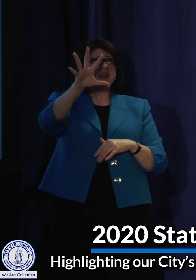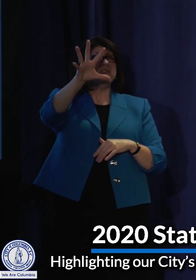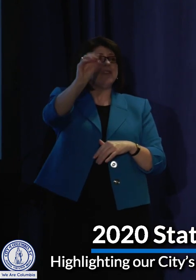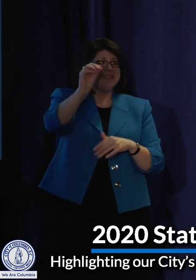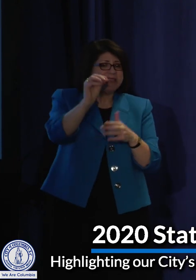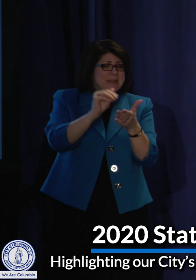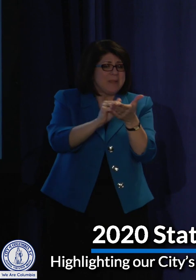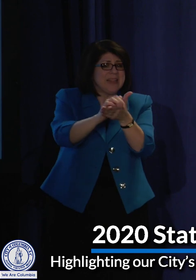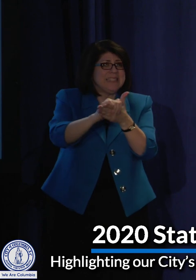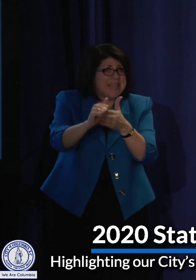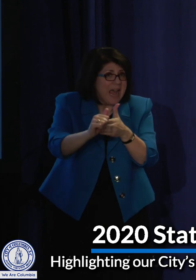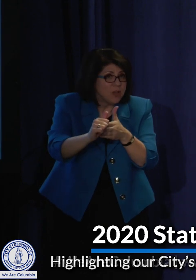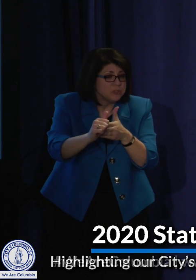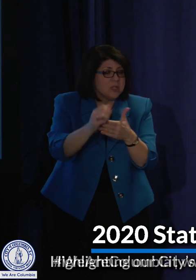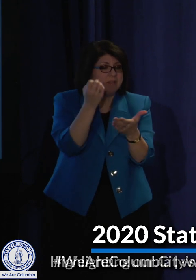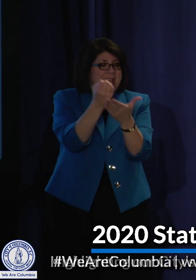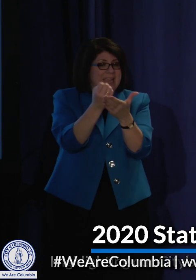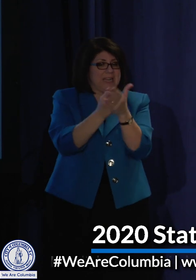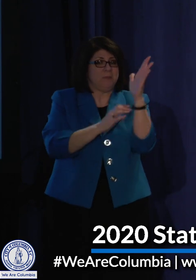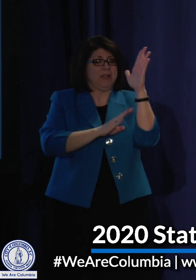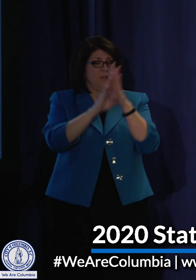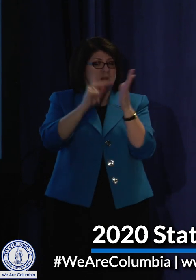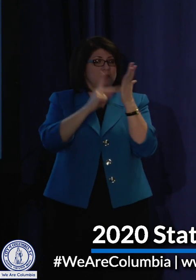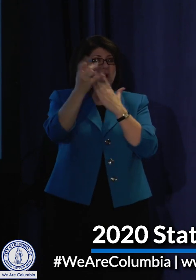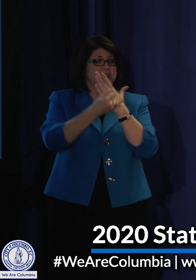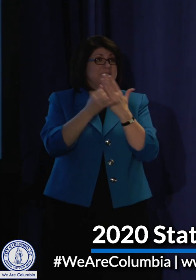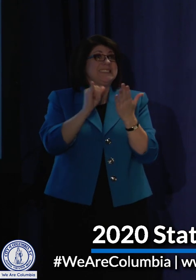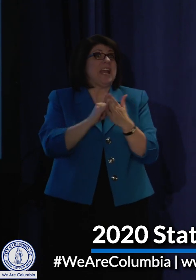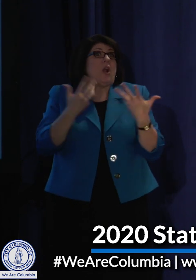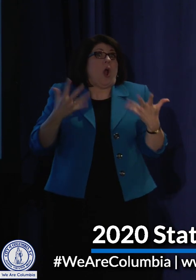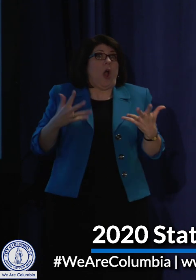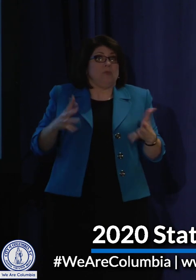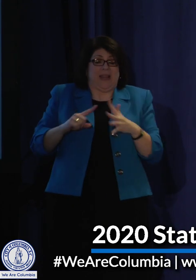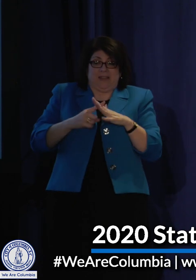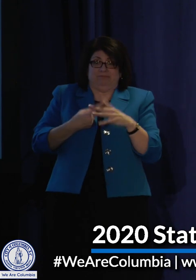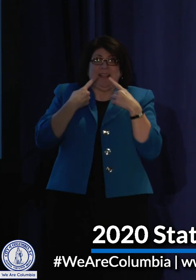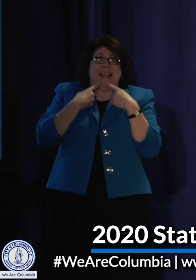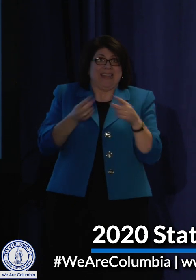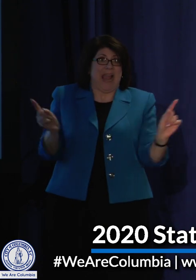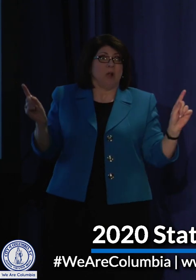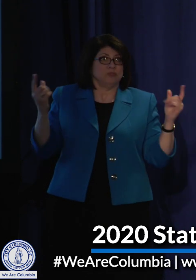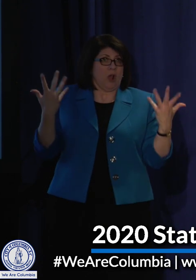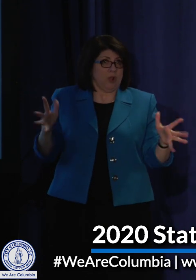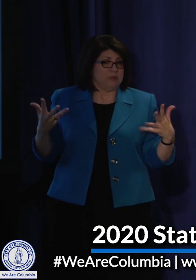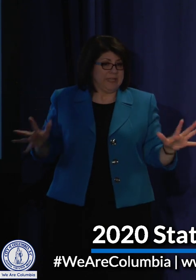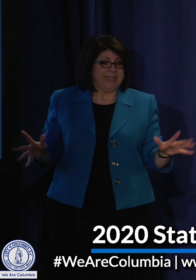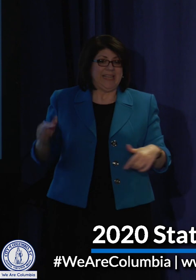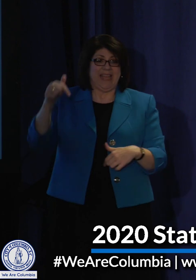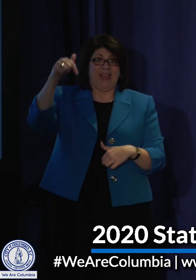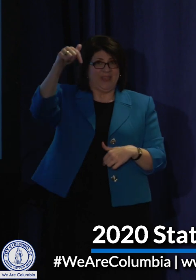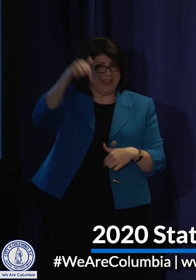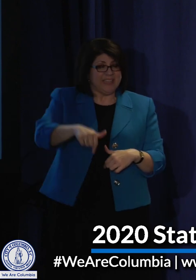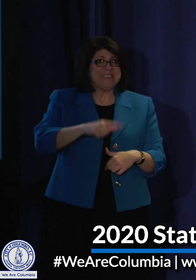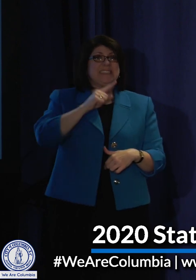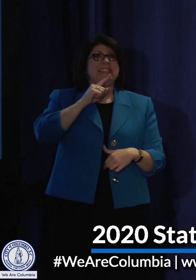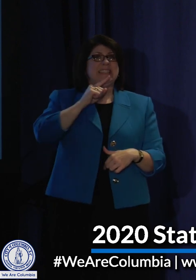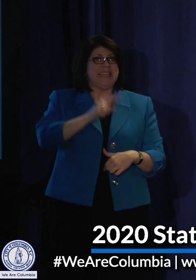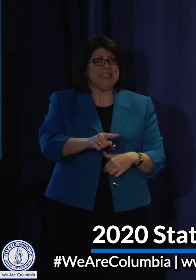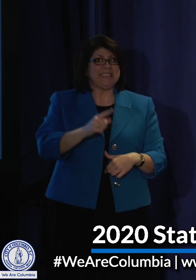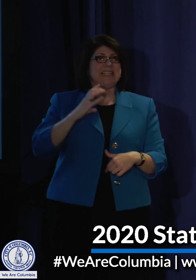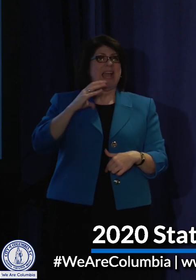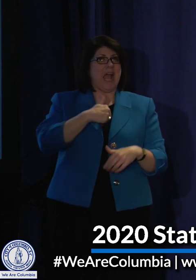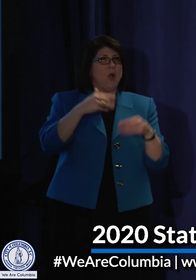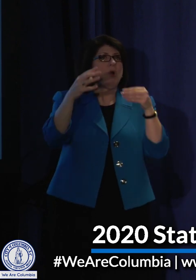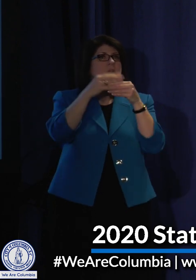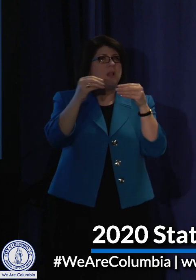economic development projects either announced or currently under development here in our city. This is Columbia's decade. We're going to